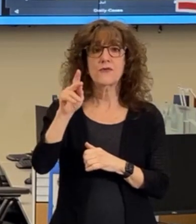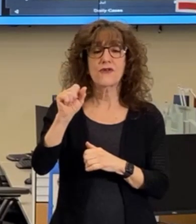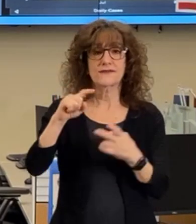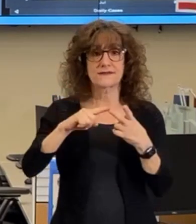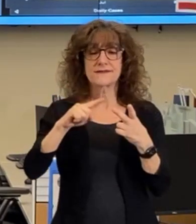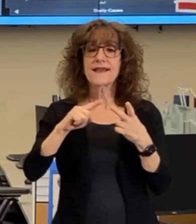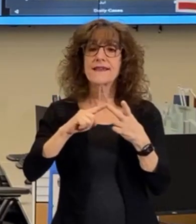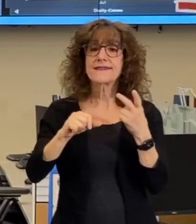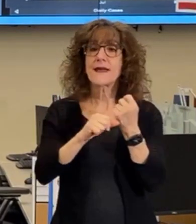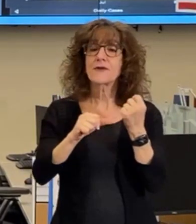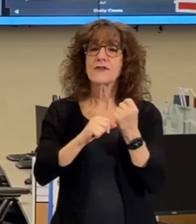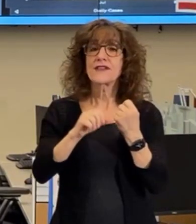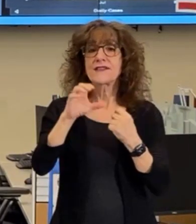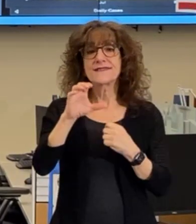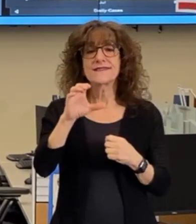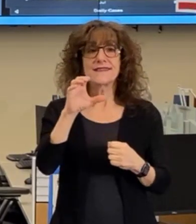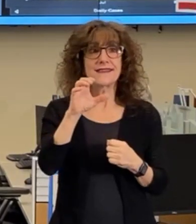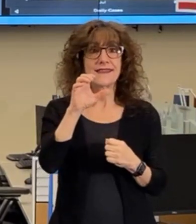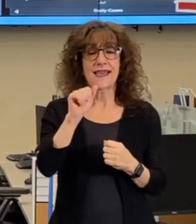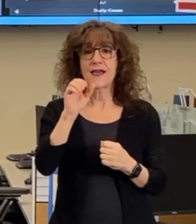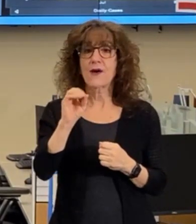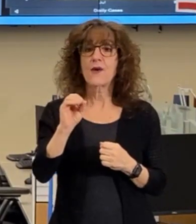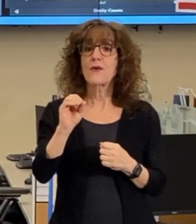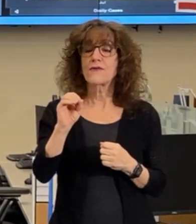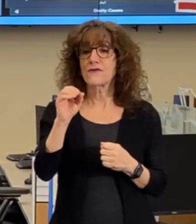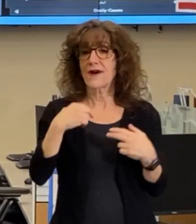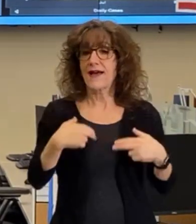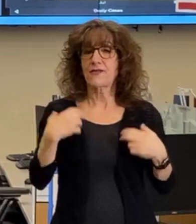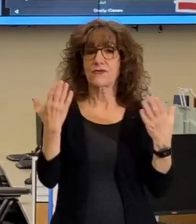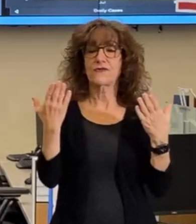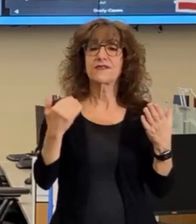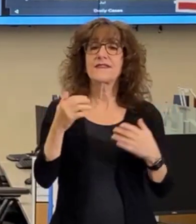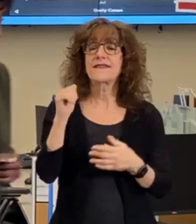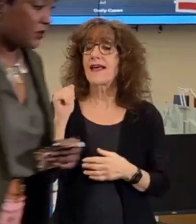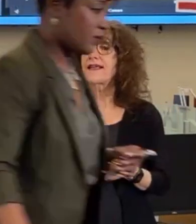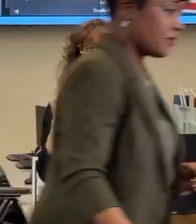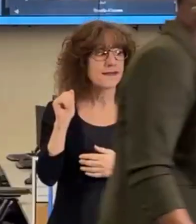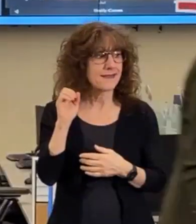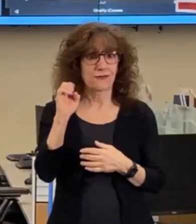Chief Administrative Officer for Health, Human Services, and Education, Dr. George Askew.